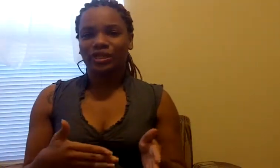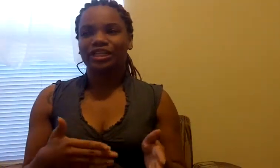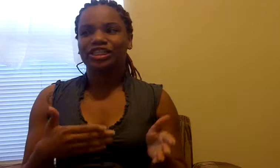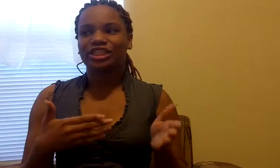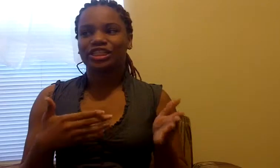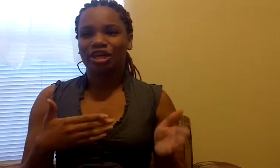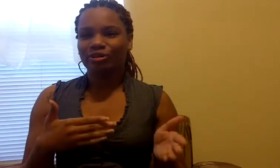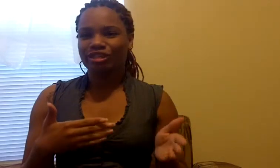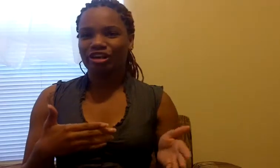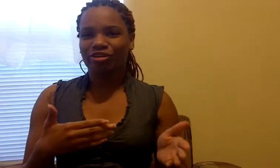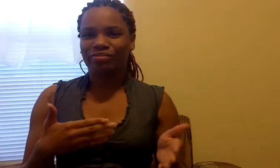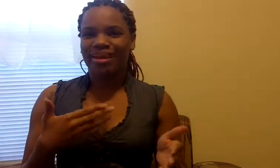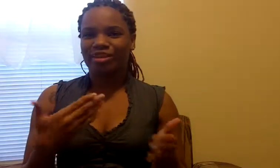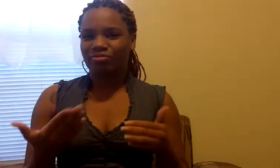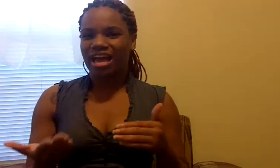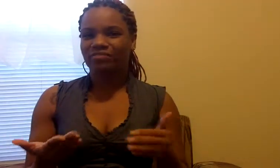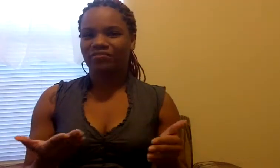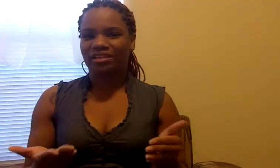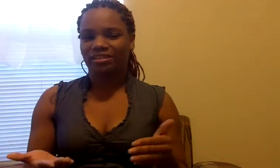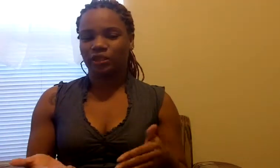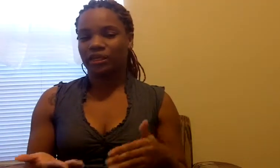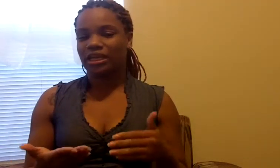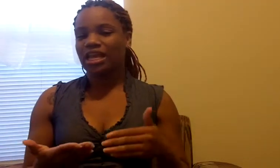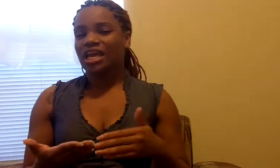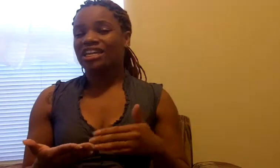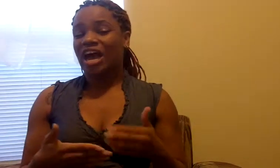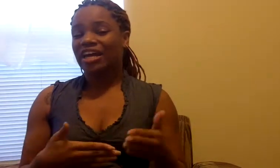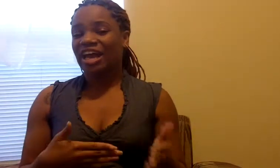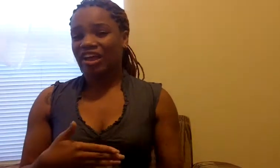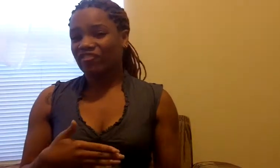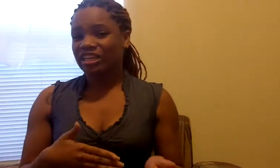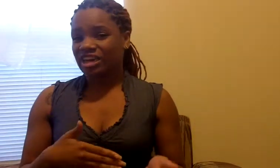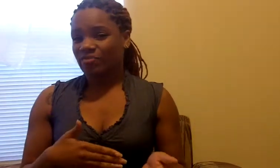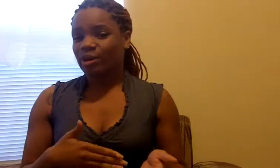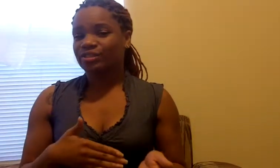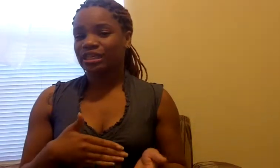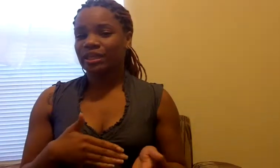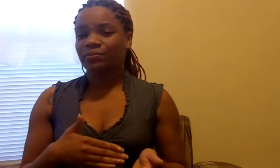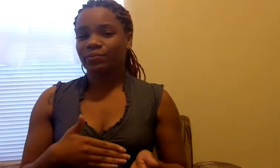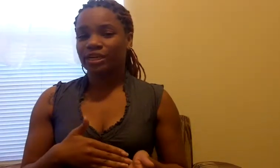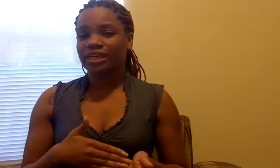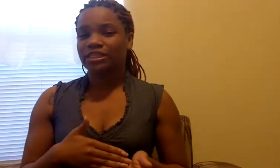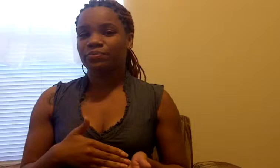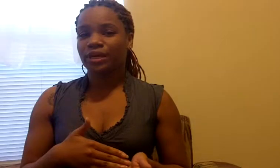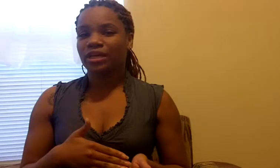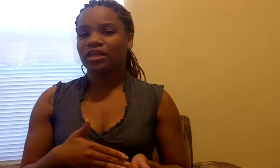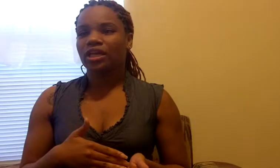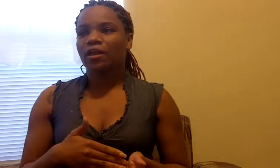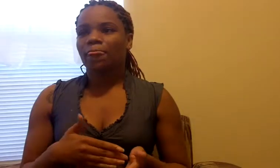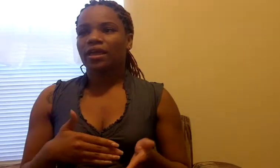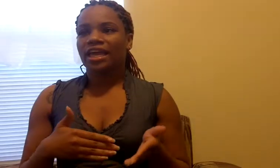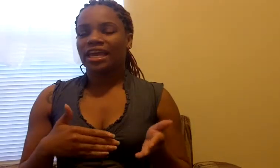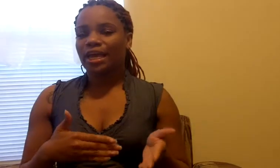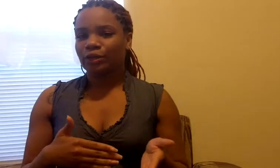student, don't turn your back. You have to face the student. Not every deaf person lip reads, but it